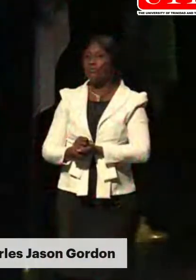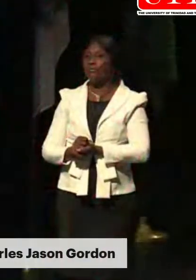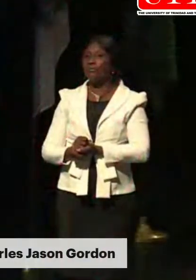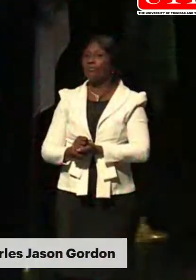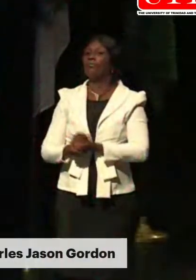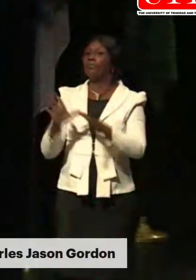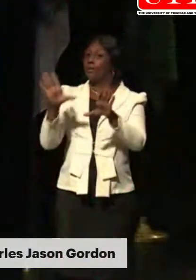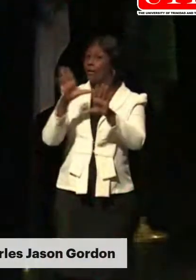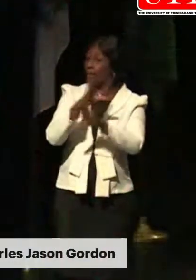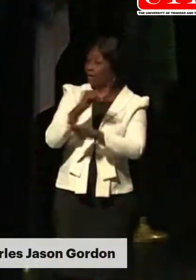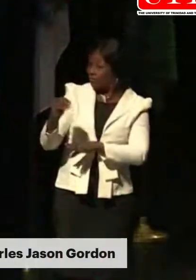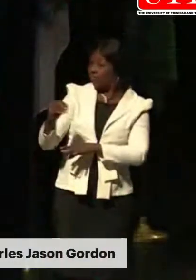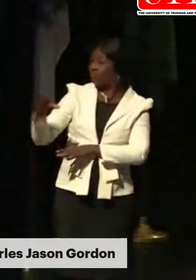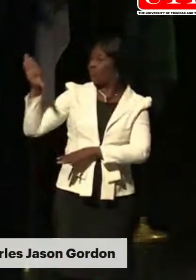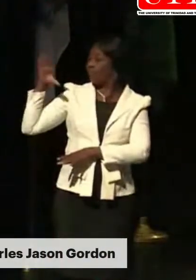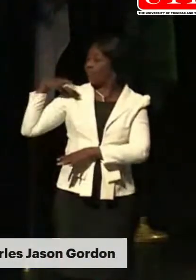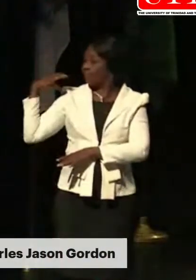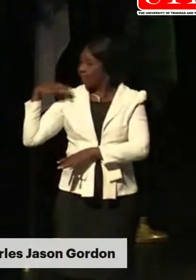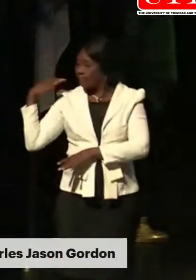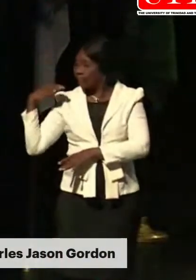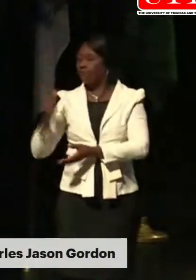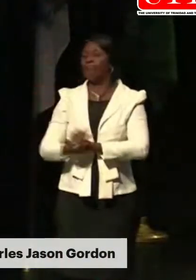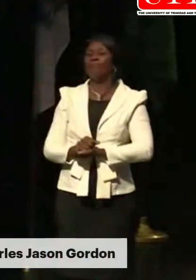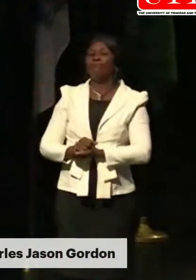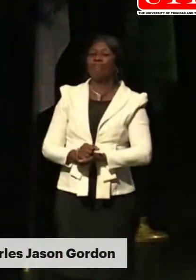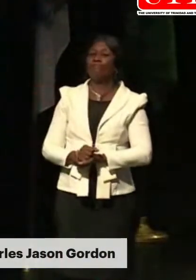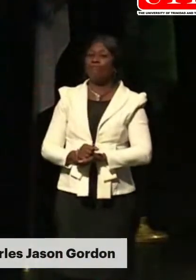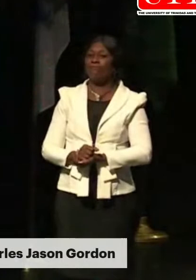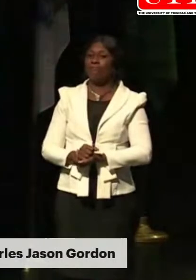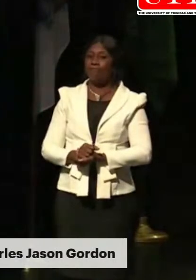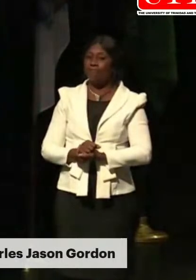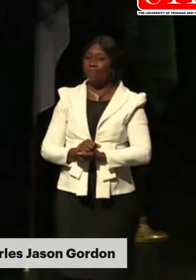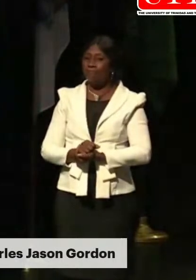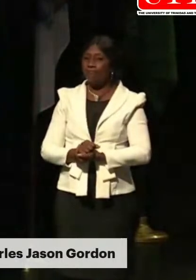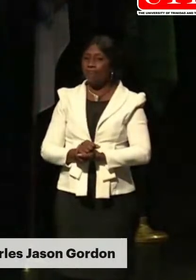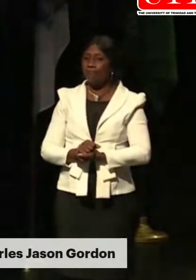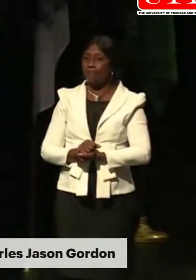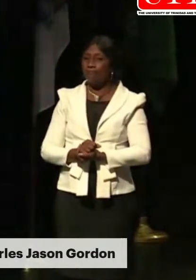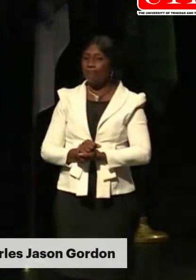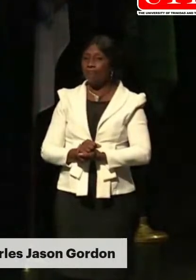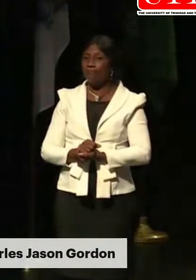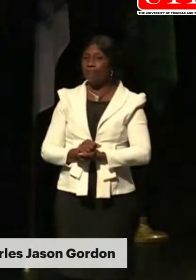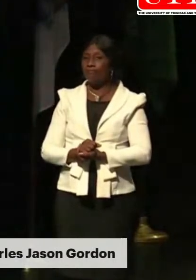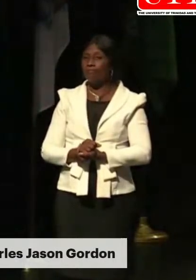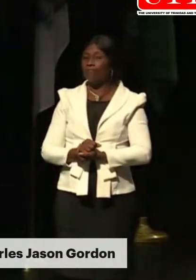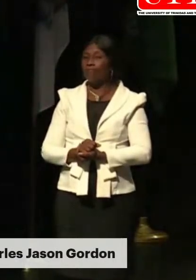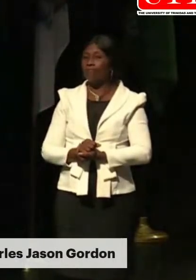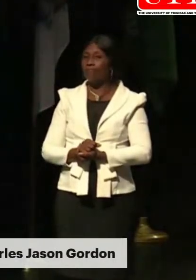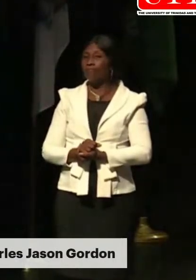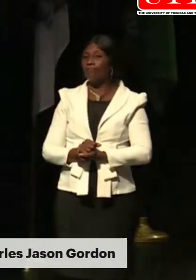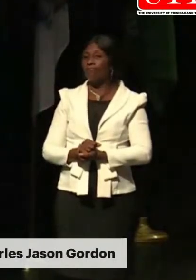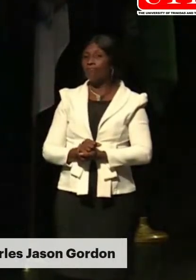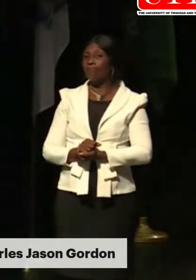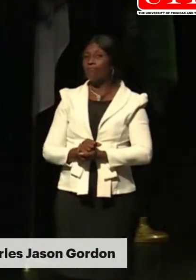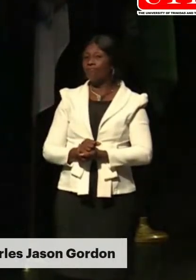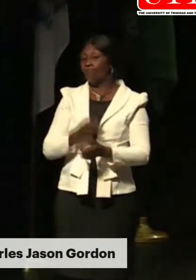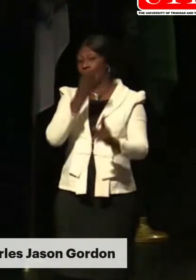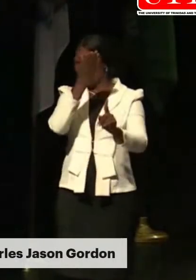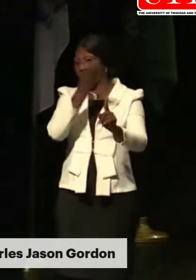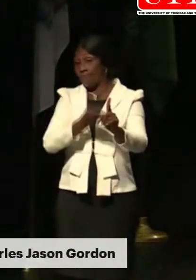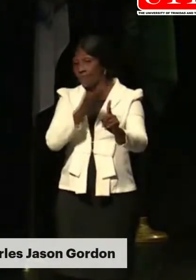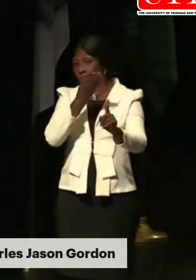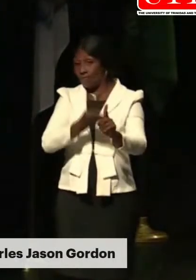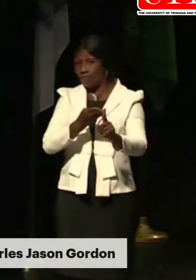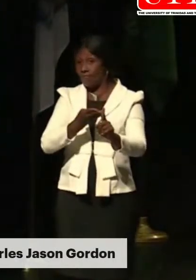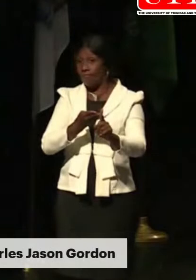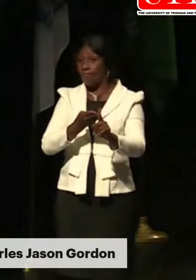Chair of Evangelization Commission. In the sphere of academia, His Grace has lectured in